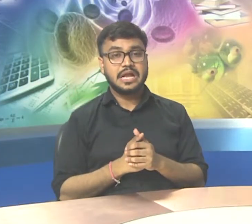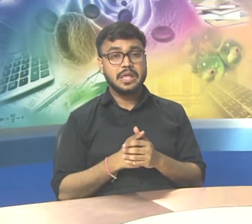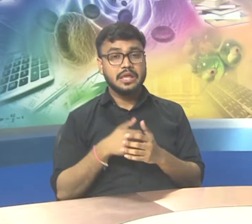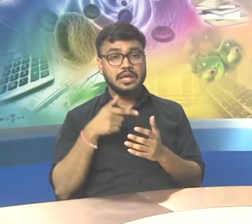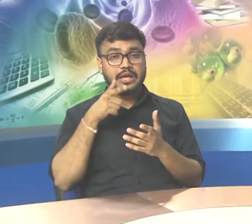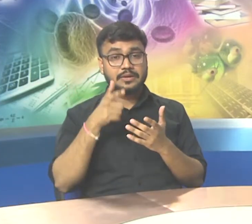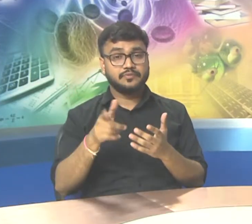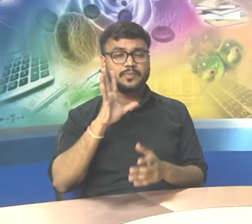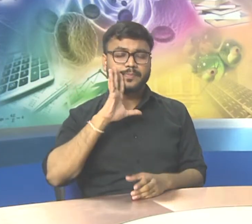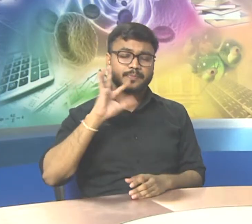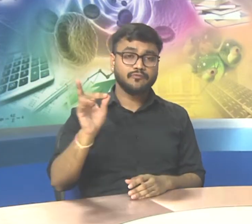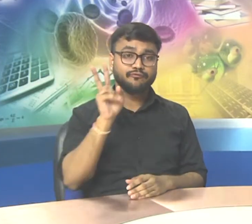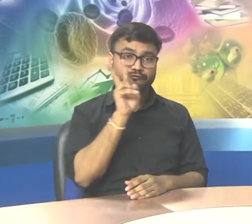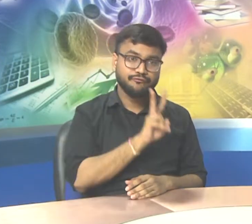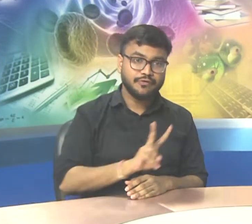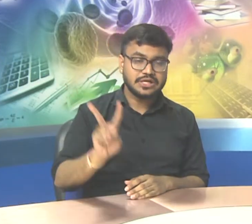Non-essential amino acids.